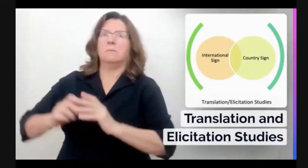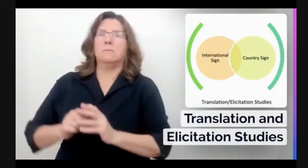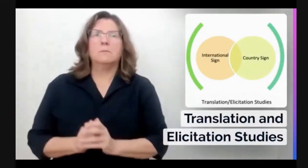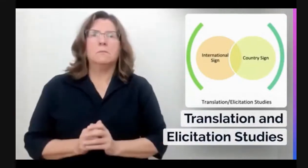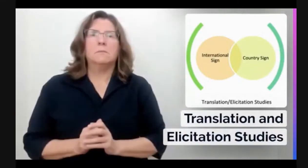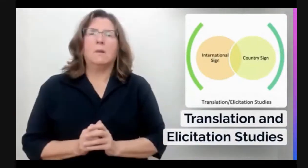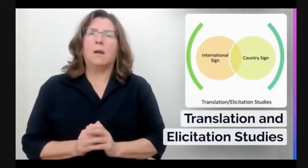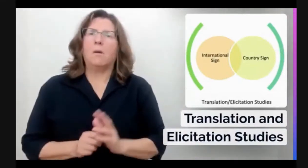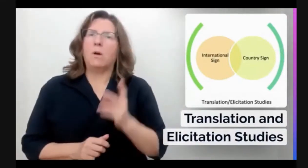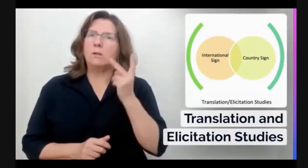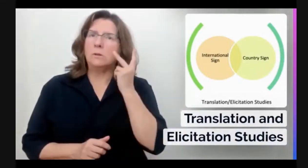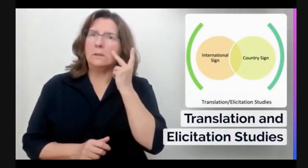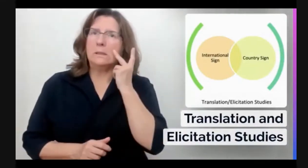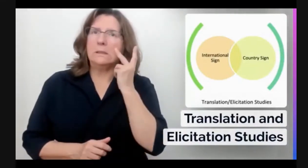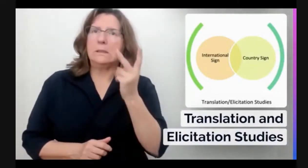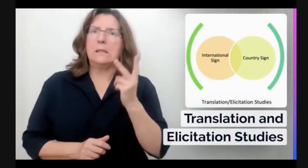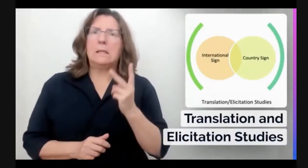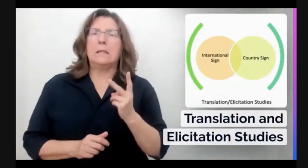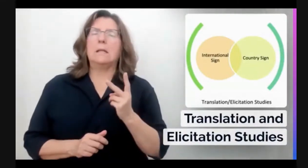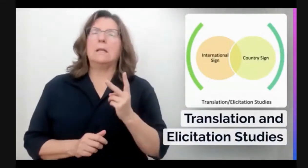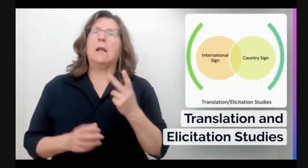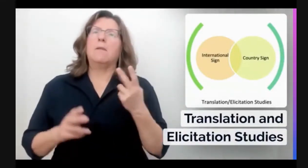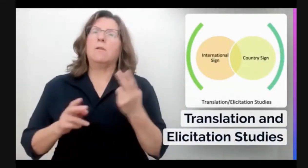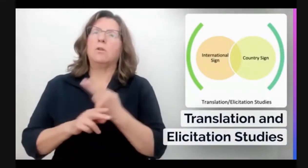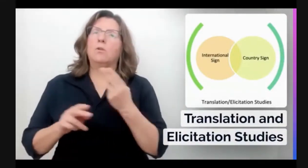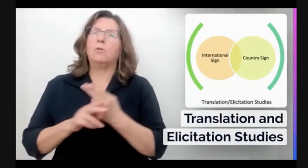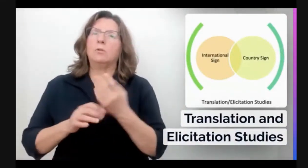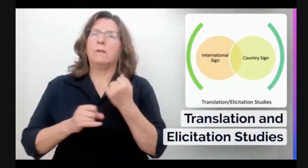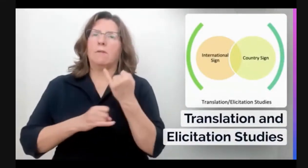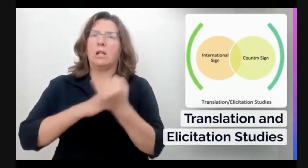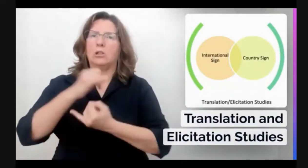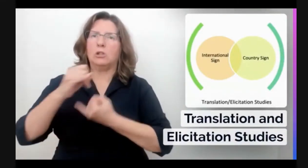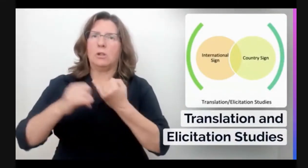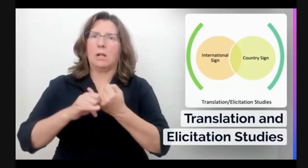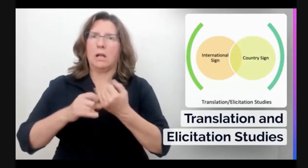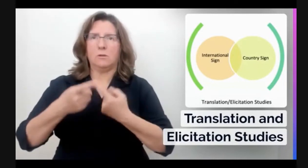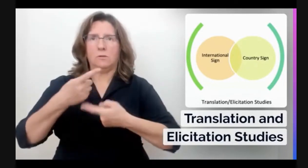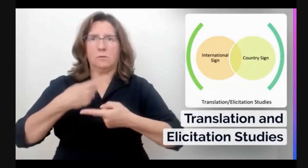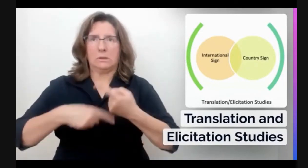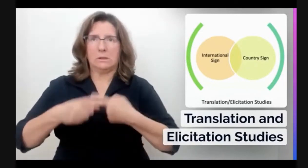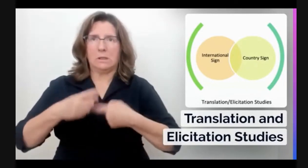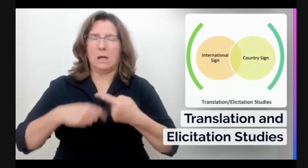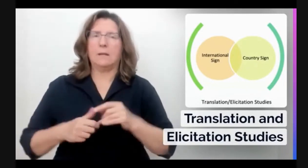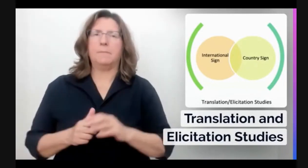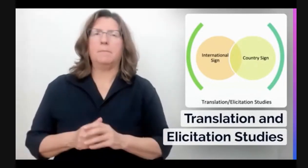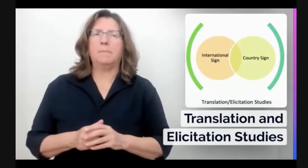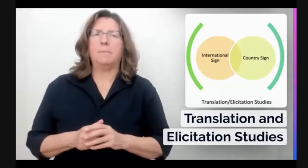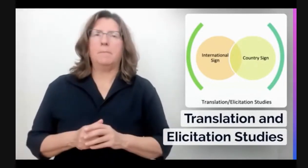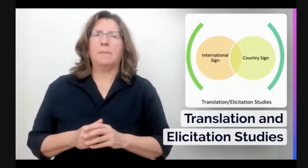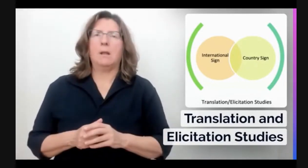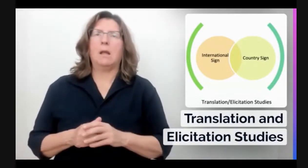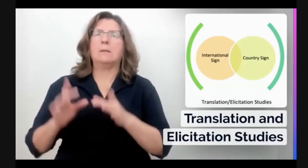Secondly, I would like to explore how the use of international sign might